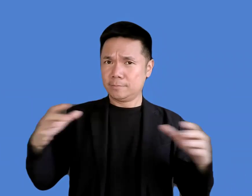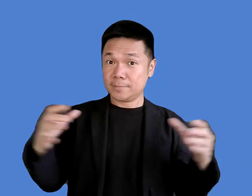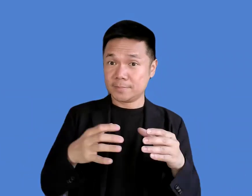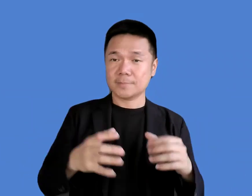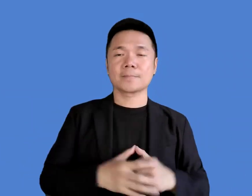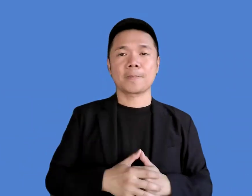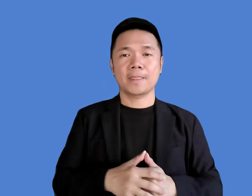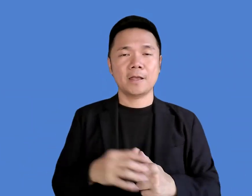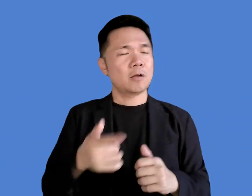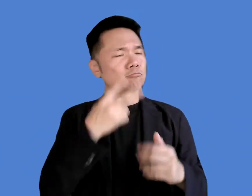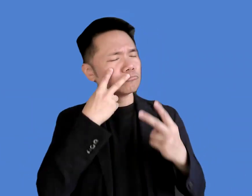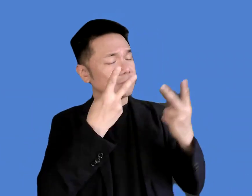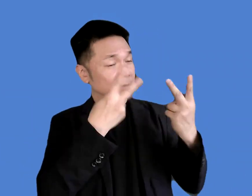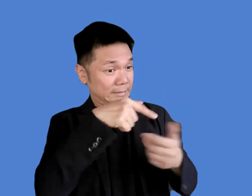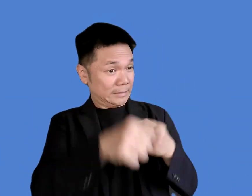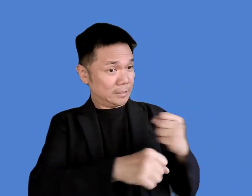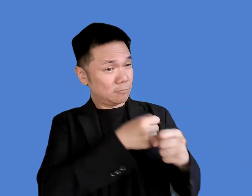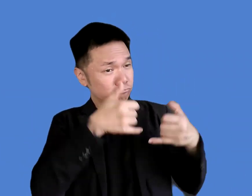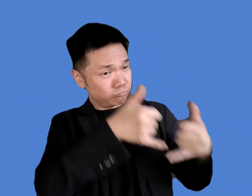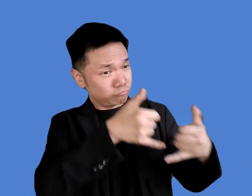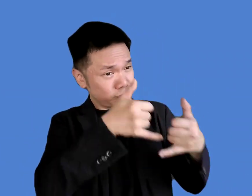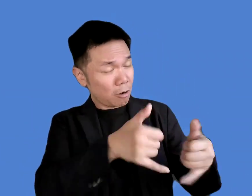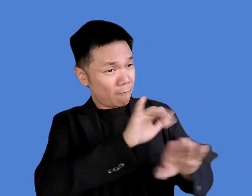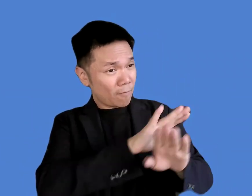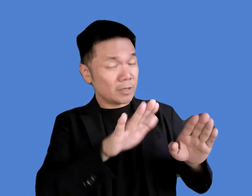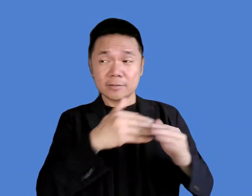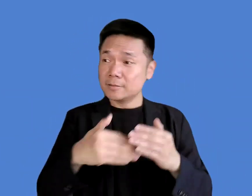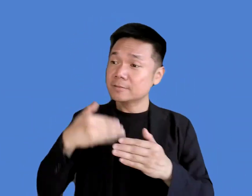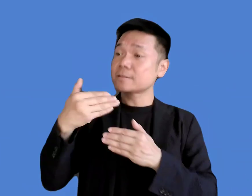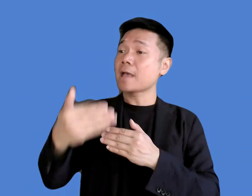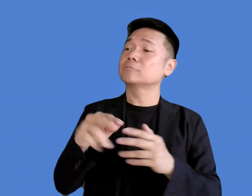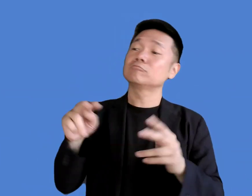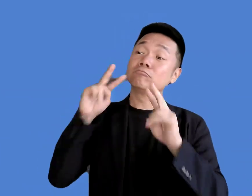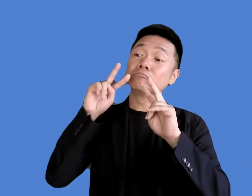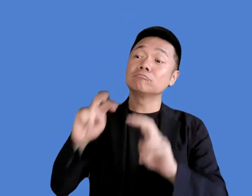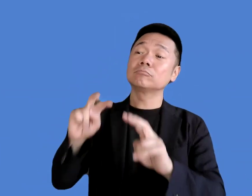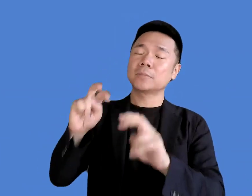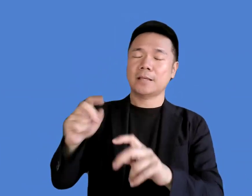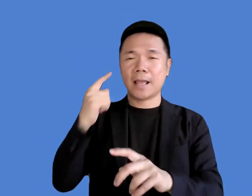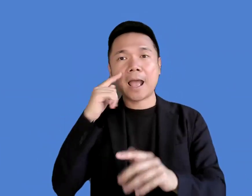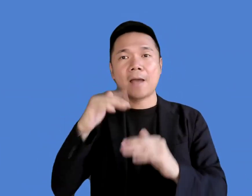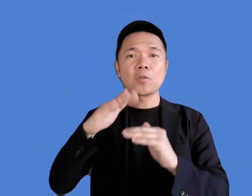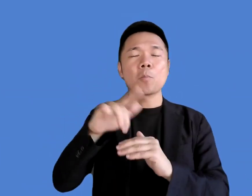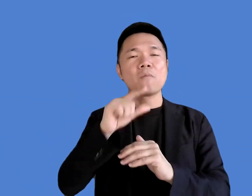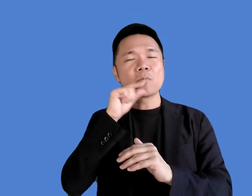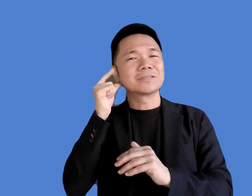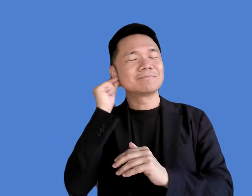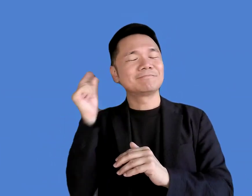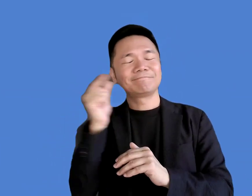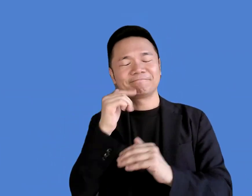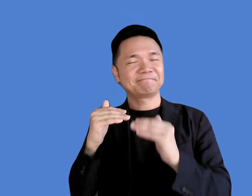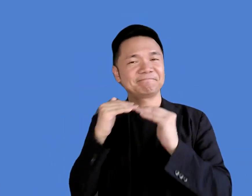at the awardees from this year. And we'll also dive again into what we've been doing in the Gender Action Lab and